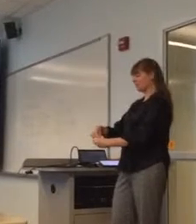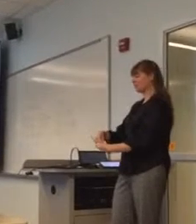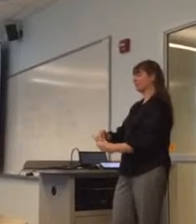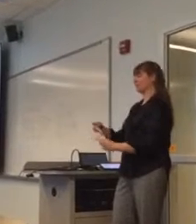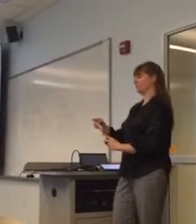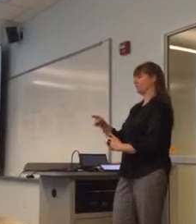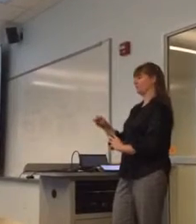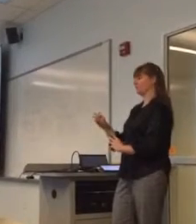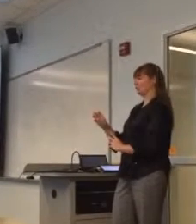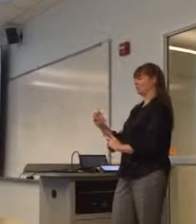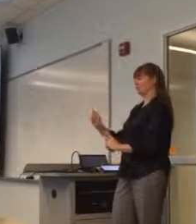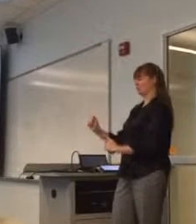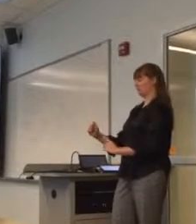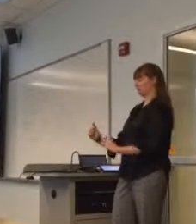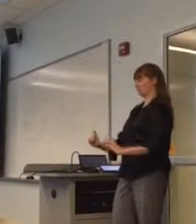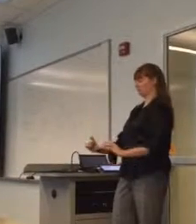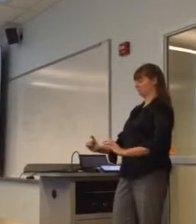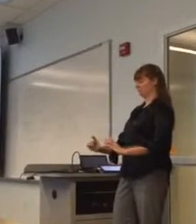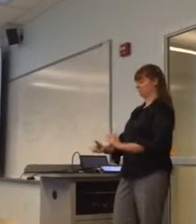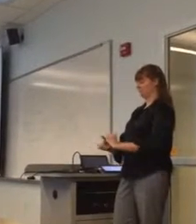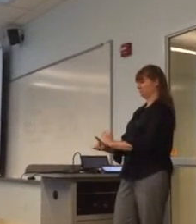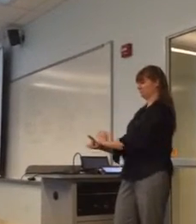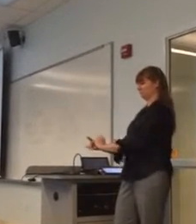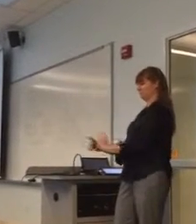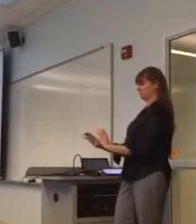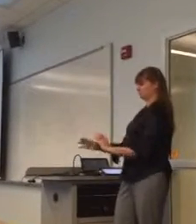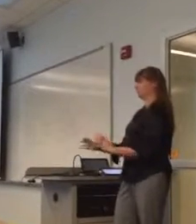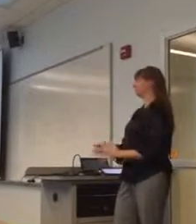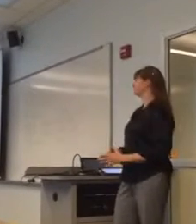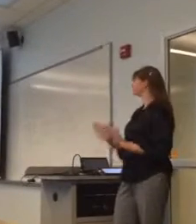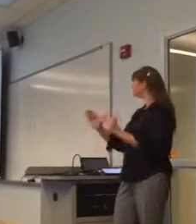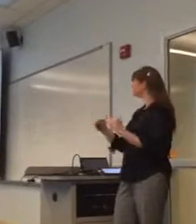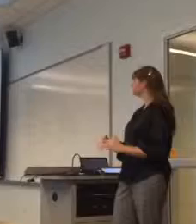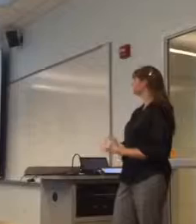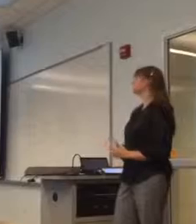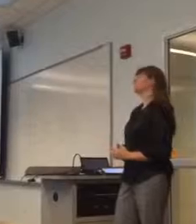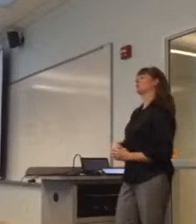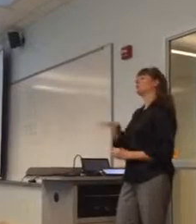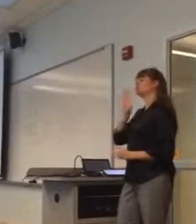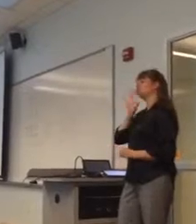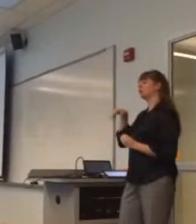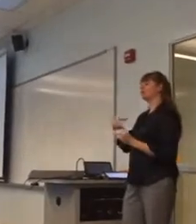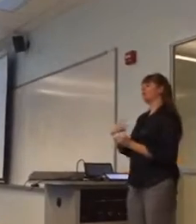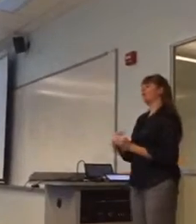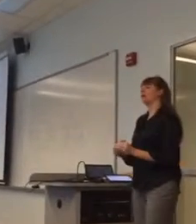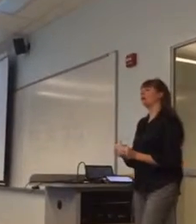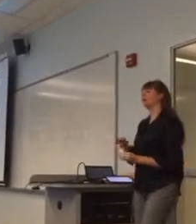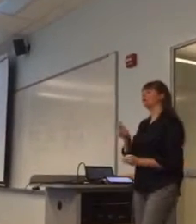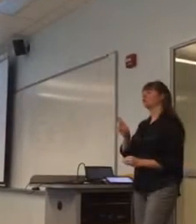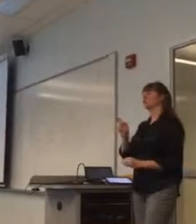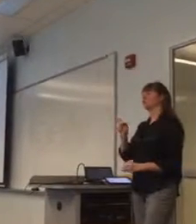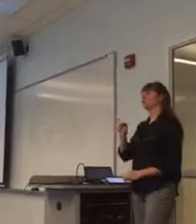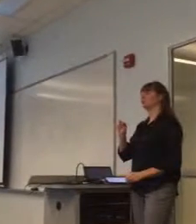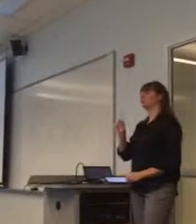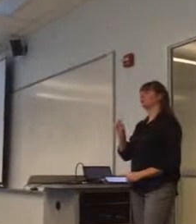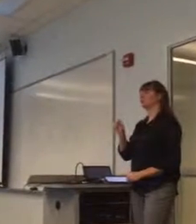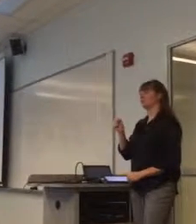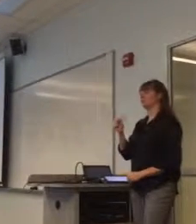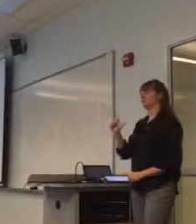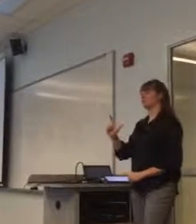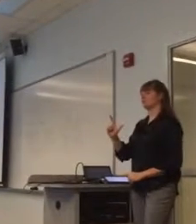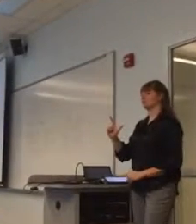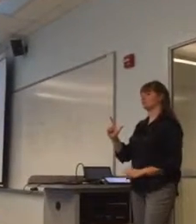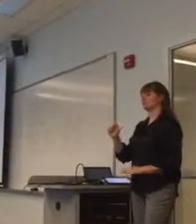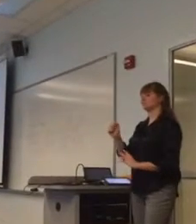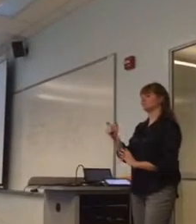more definitions here. When we talk about the universal set, I will use U for universal. And